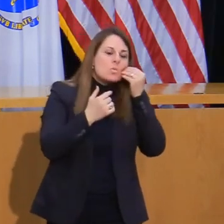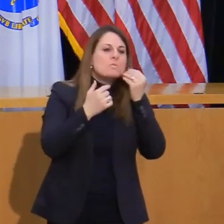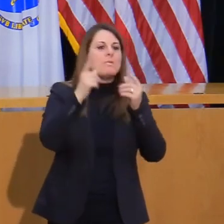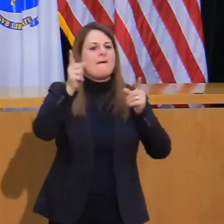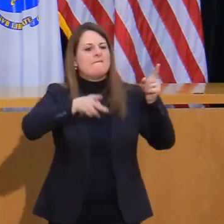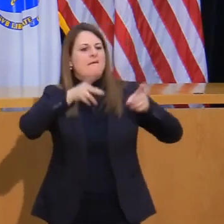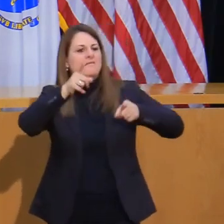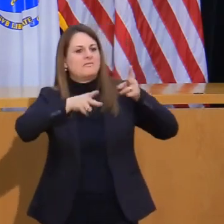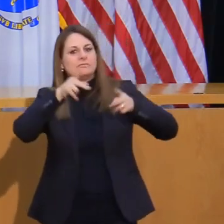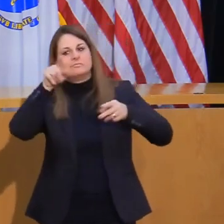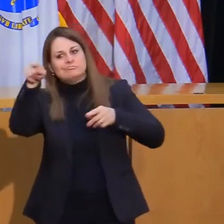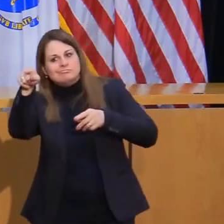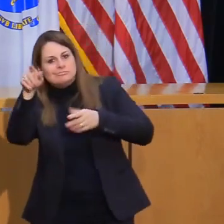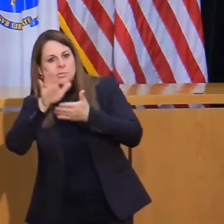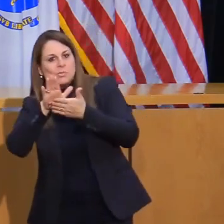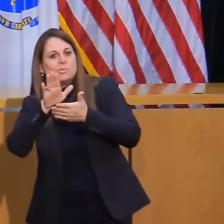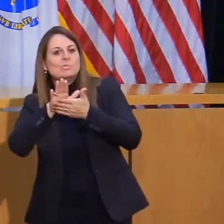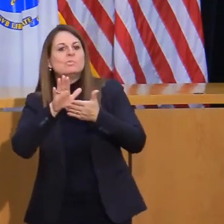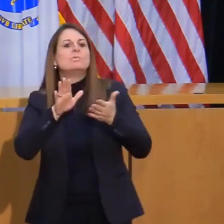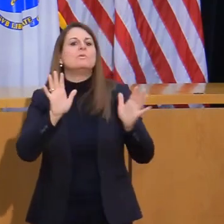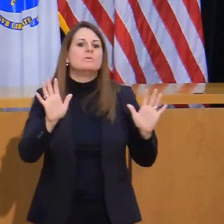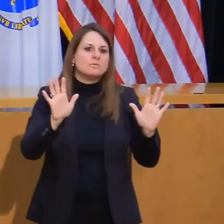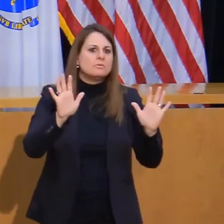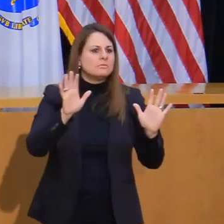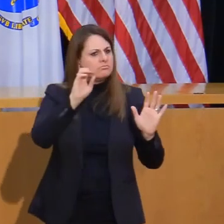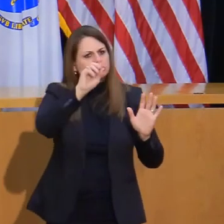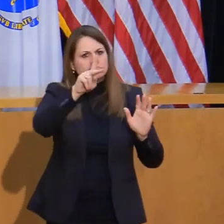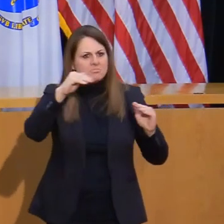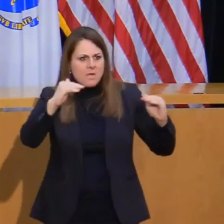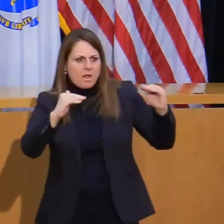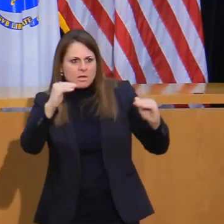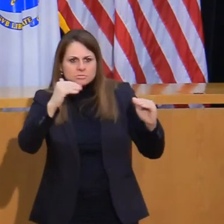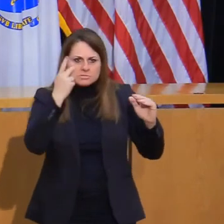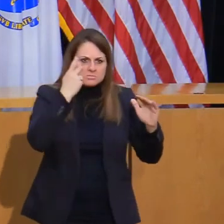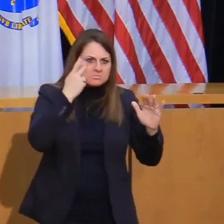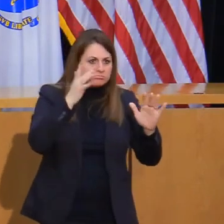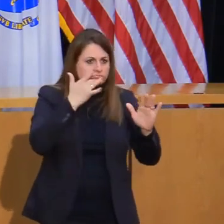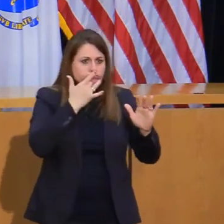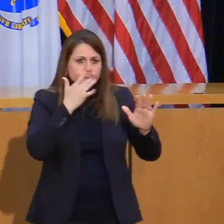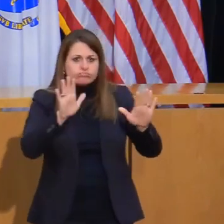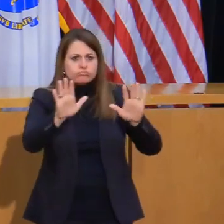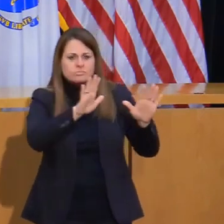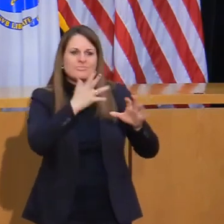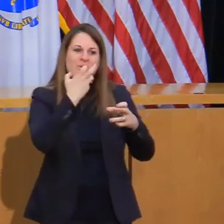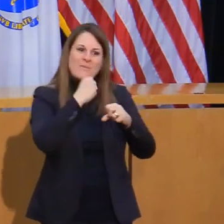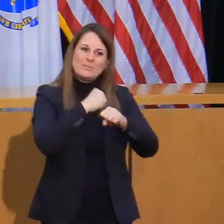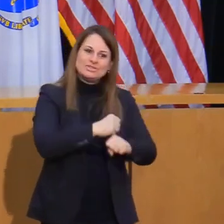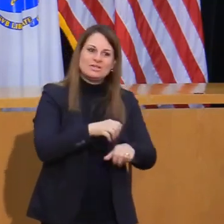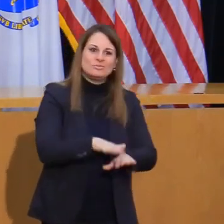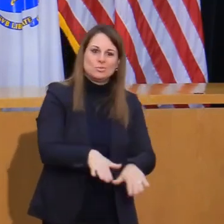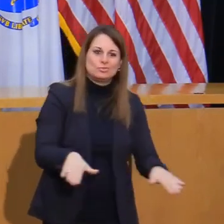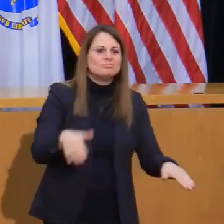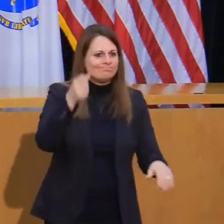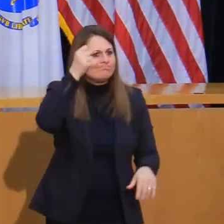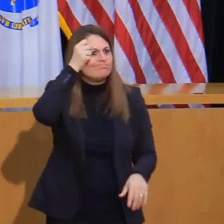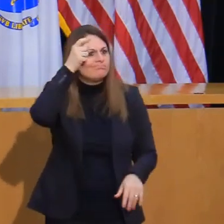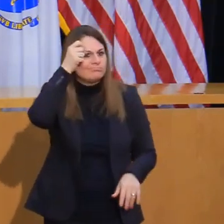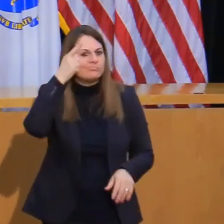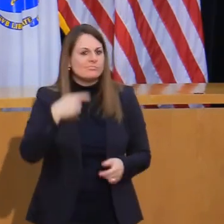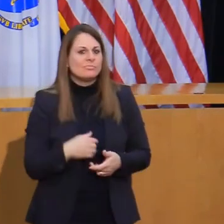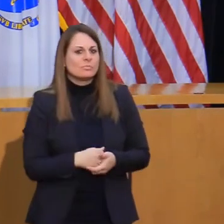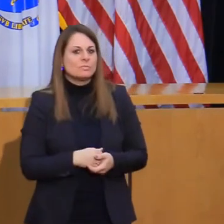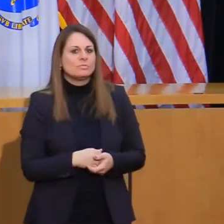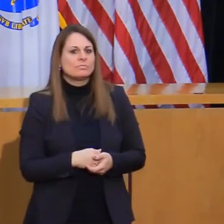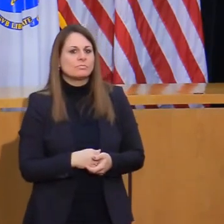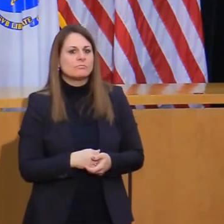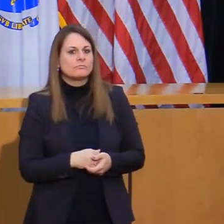In some cases, they raised some pretty legitimate questions. But 90% of the school districts in Massachusetts are going